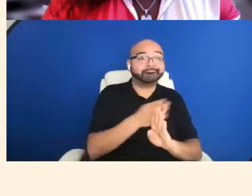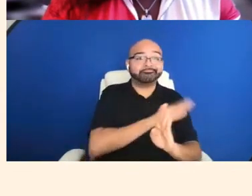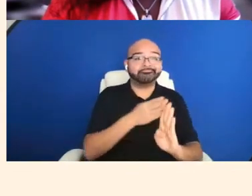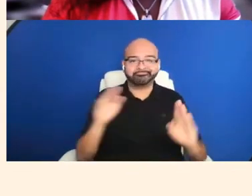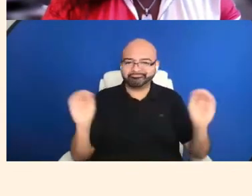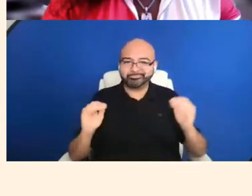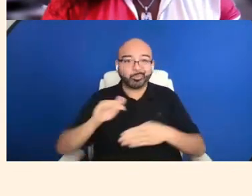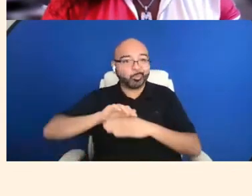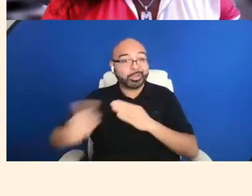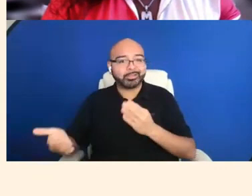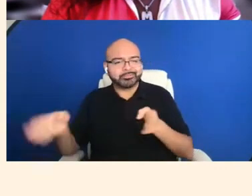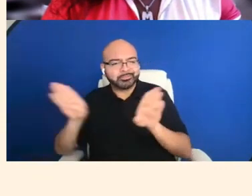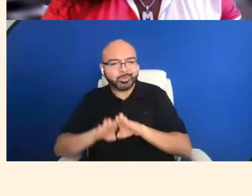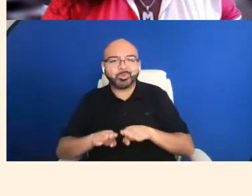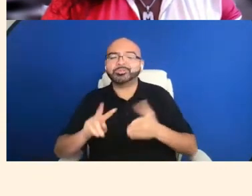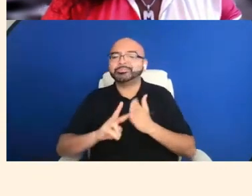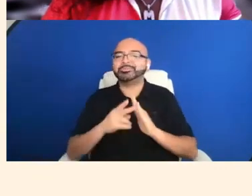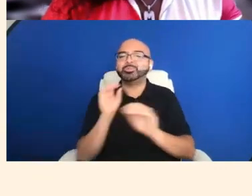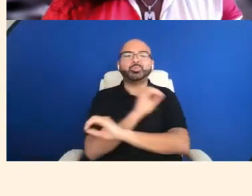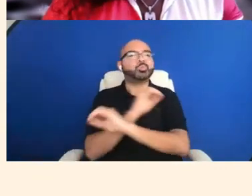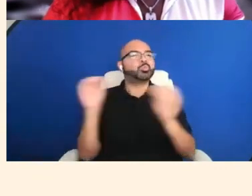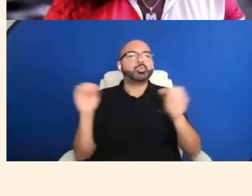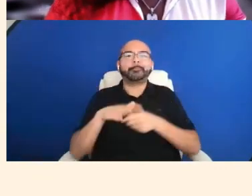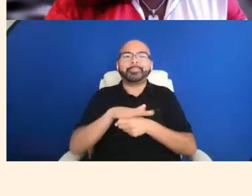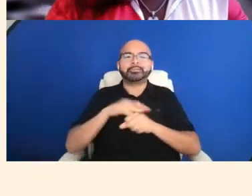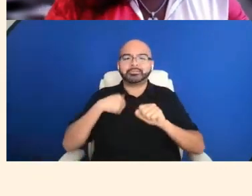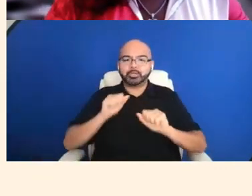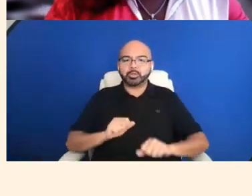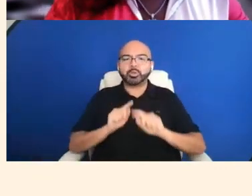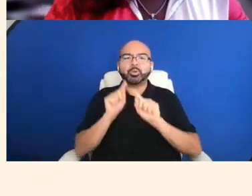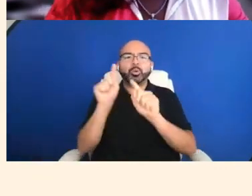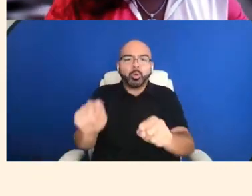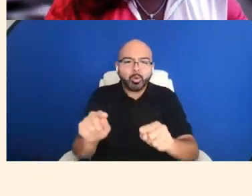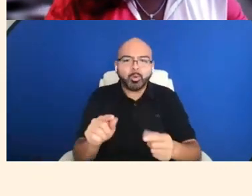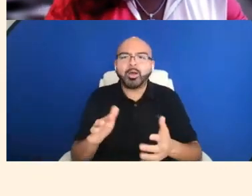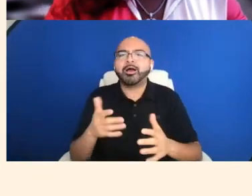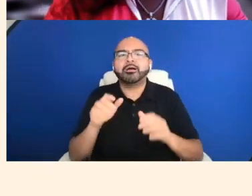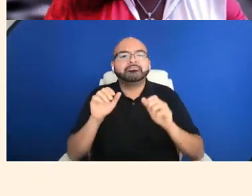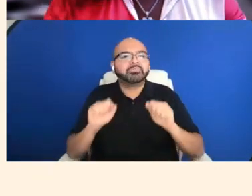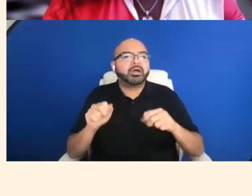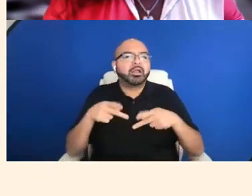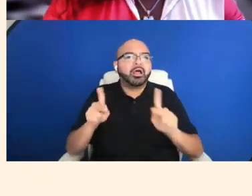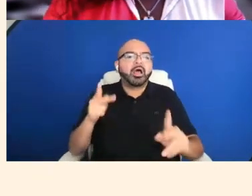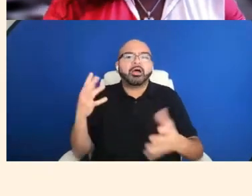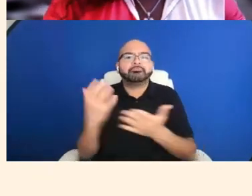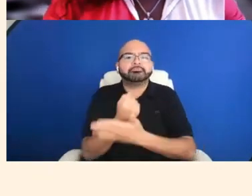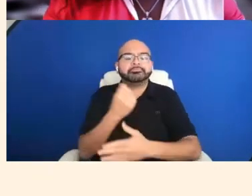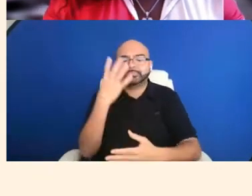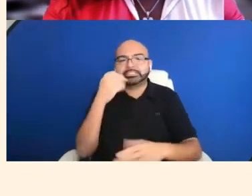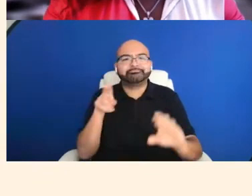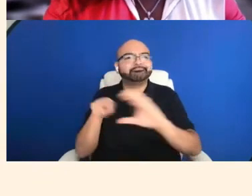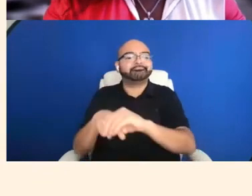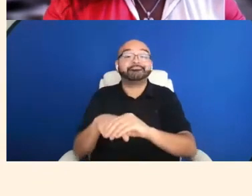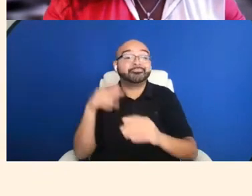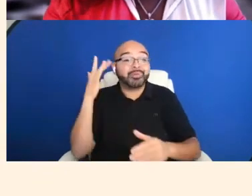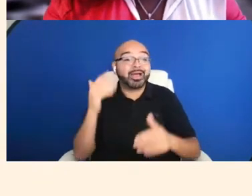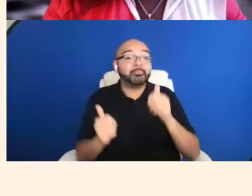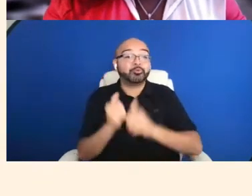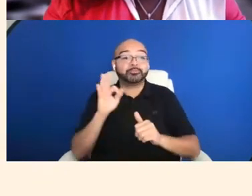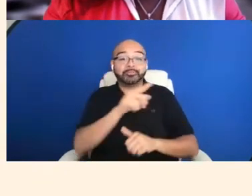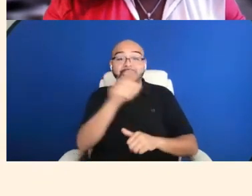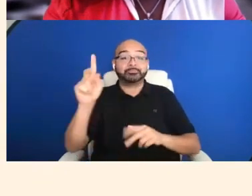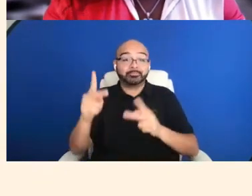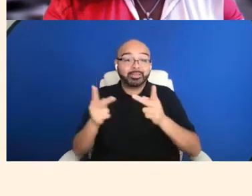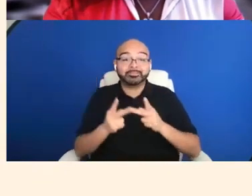you could go that would allow you to sleep because most of these places were only worried about the